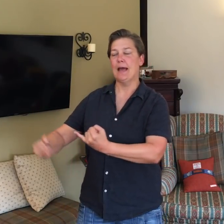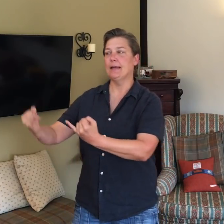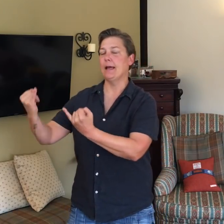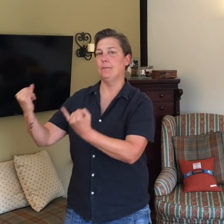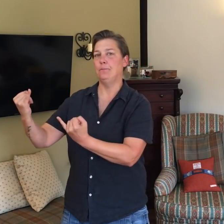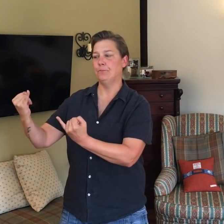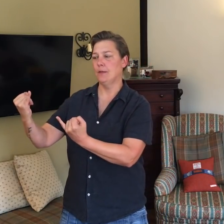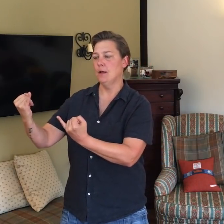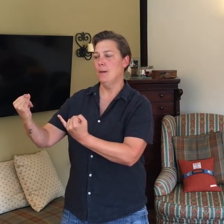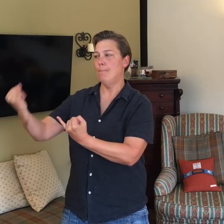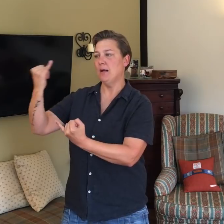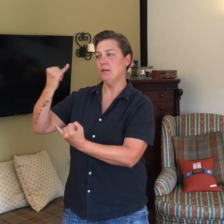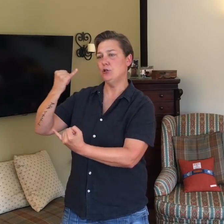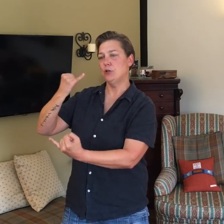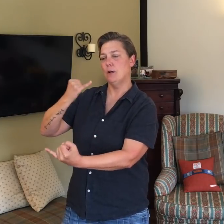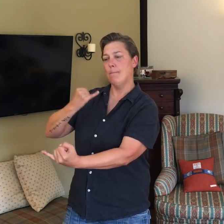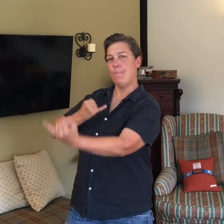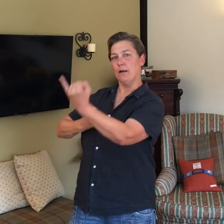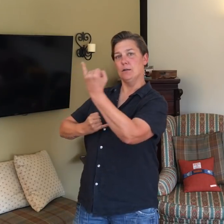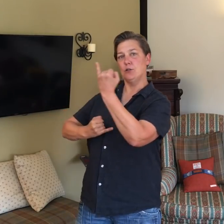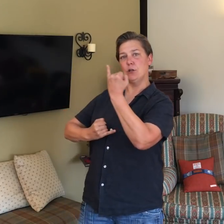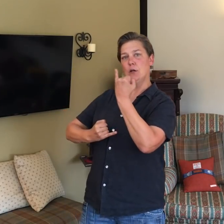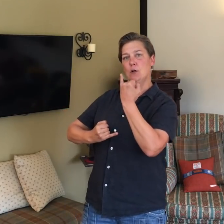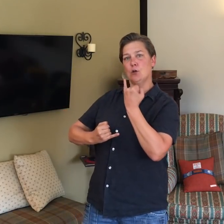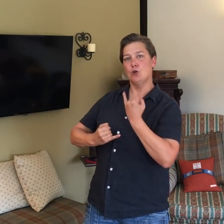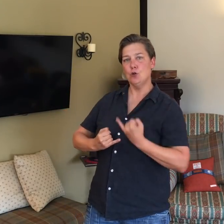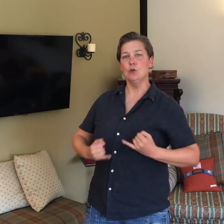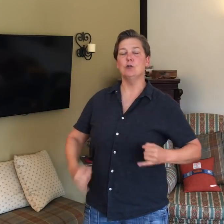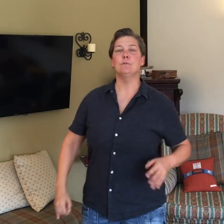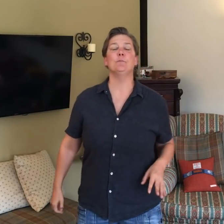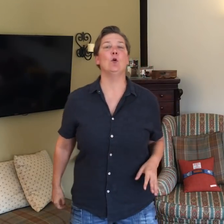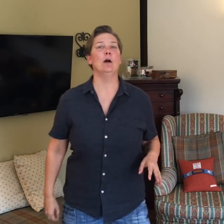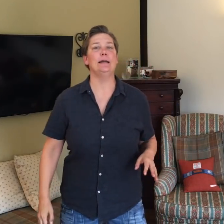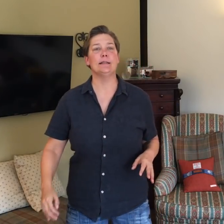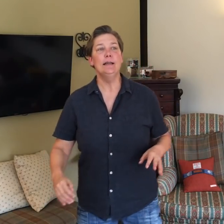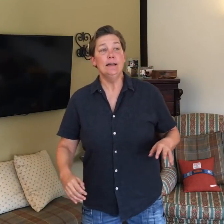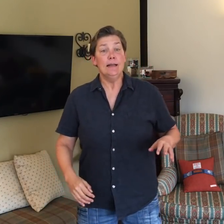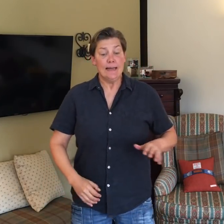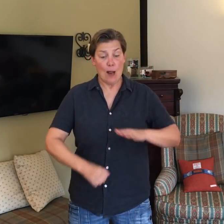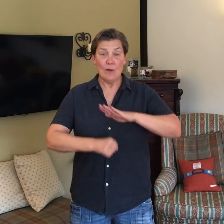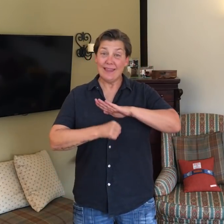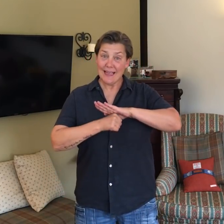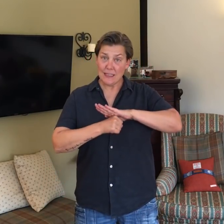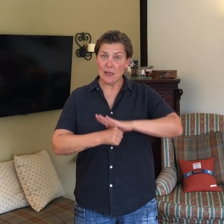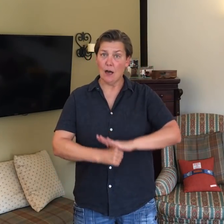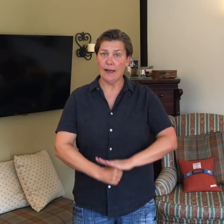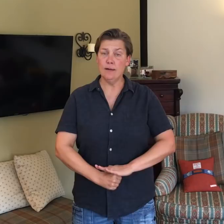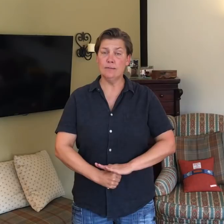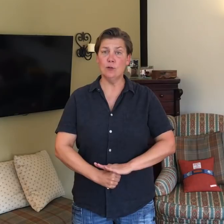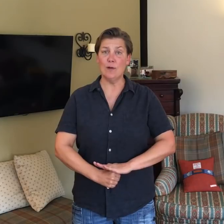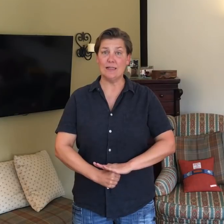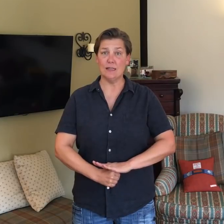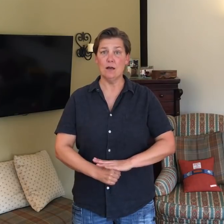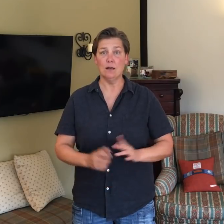again, punch, punch. Good, all right. Now with this sign that we did